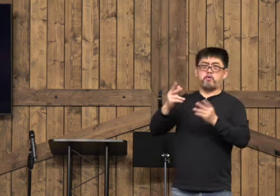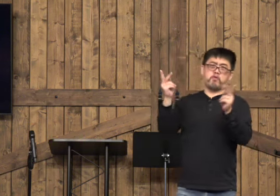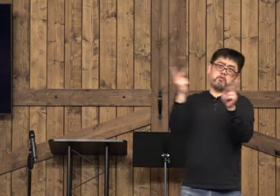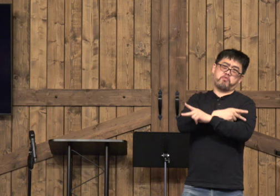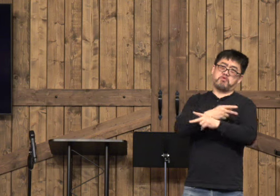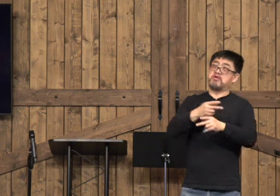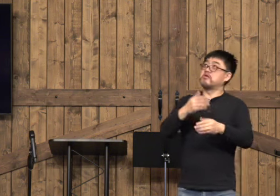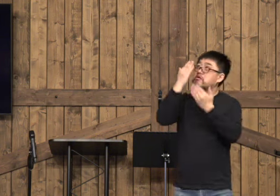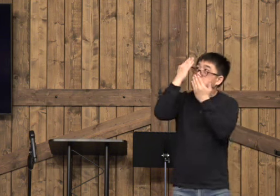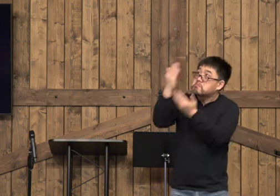later